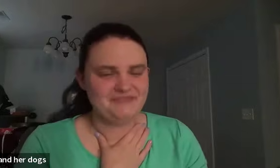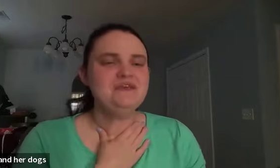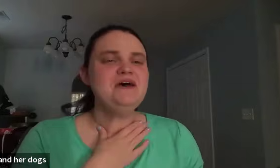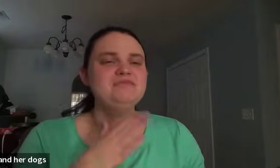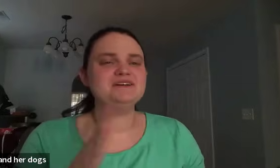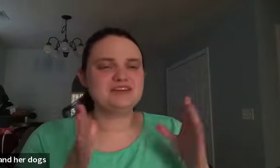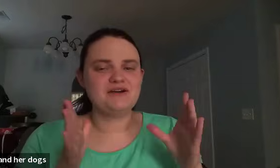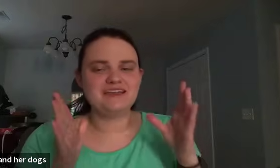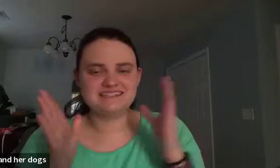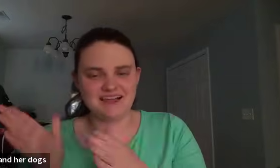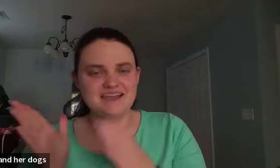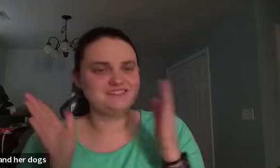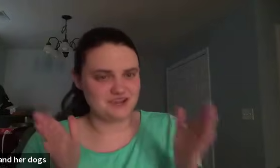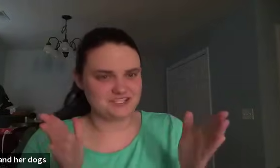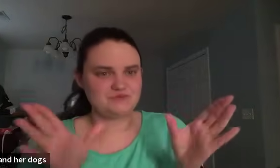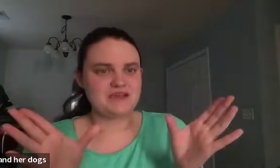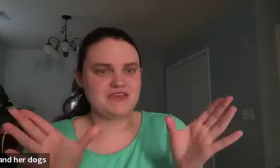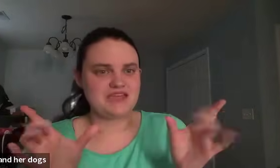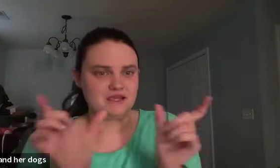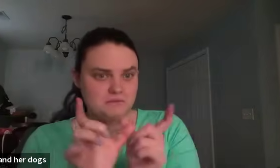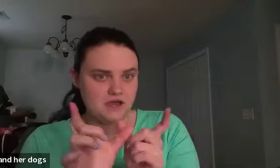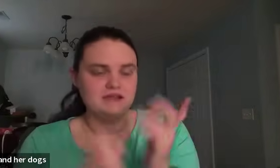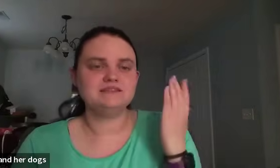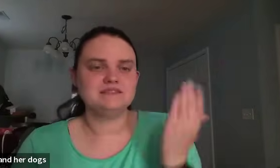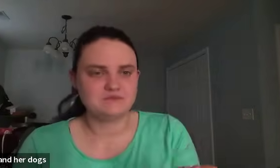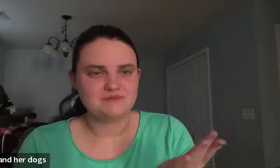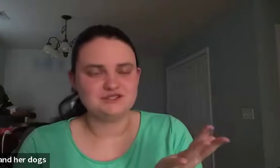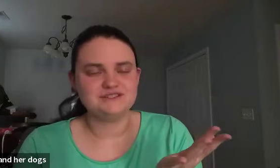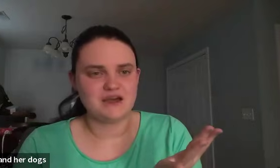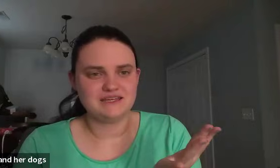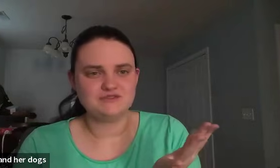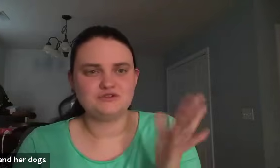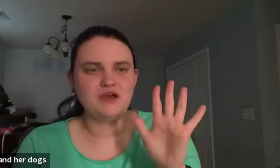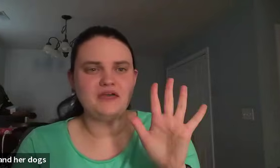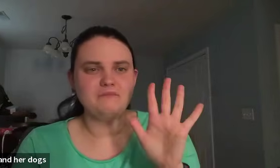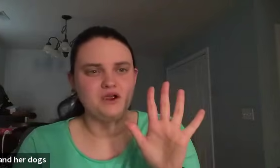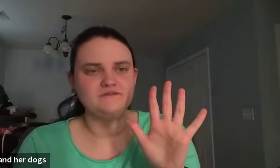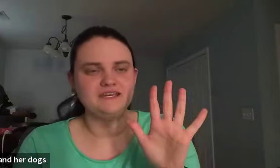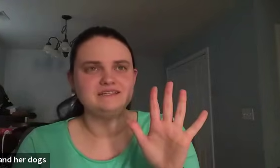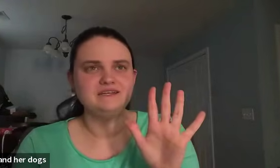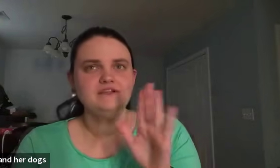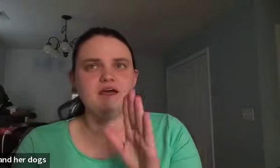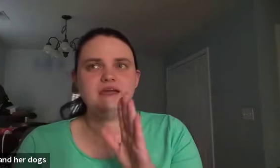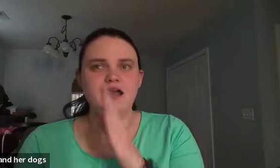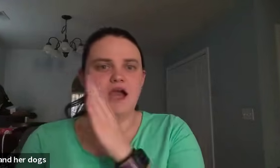tell. But so it's like contractions where they can combine. Sometimes your signs, they're not that perfect. Like